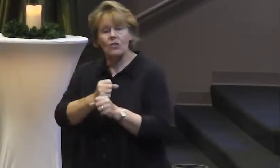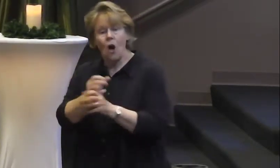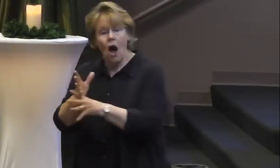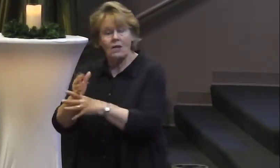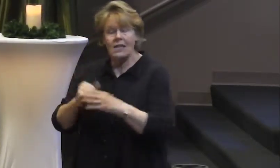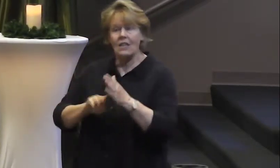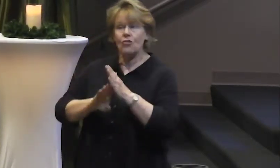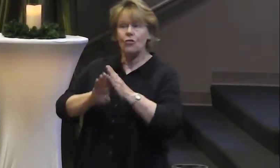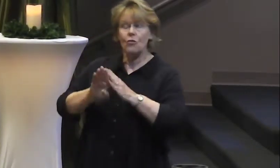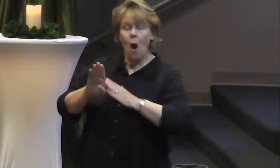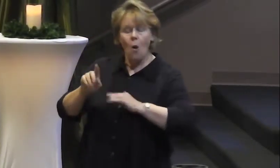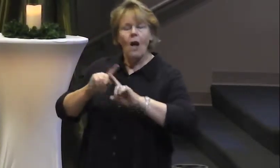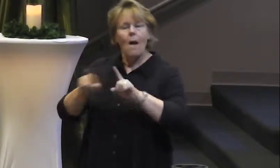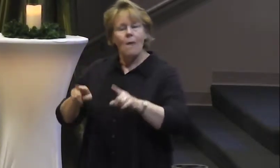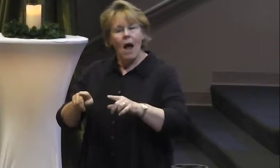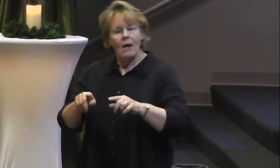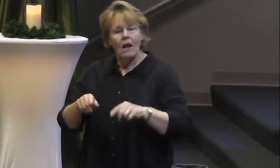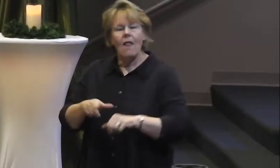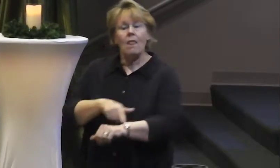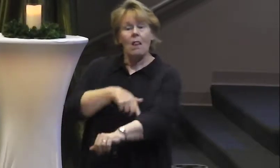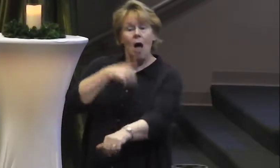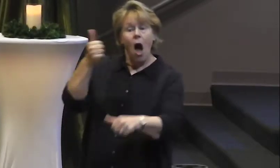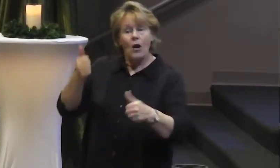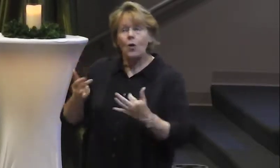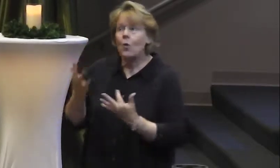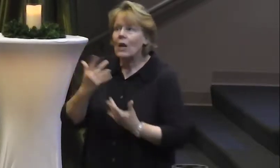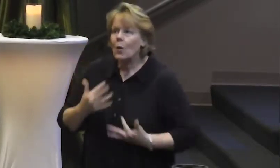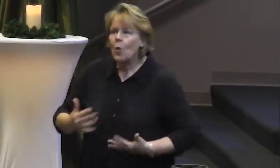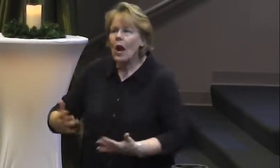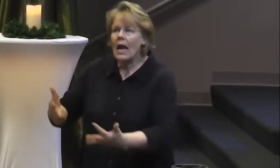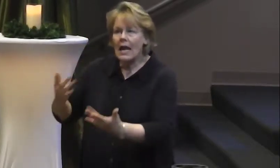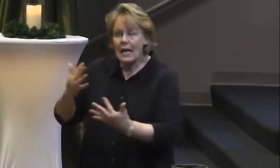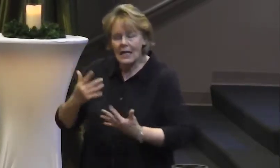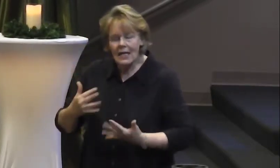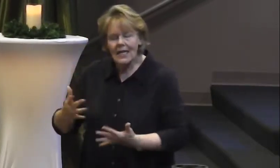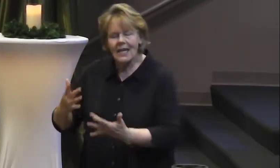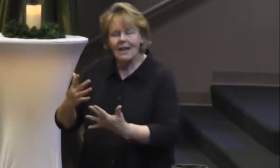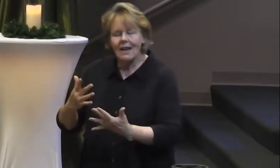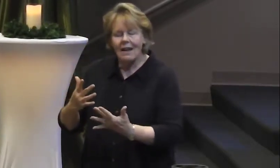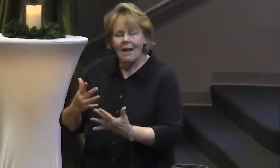we wait, the larger we become, the more joyful is our expectancy.